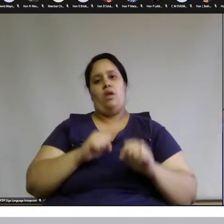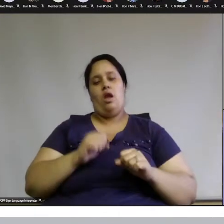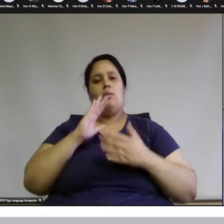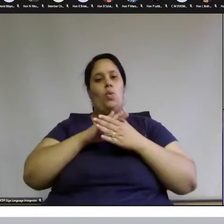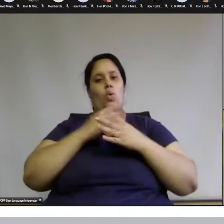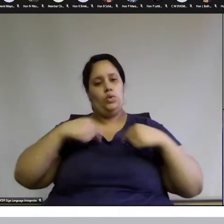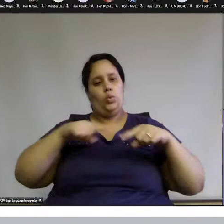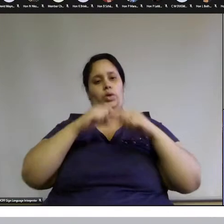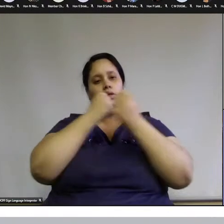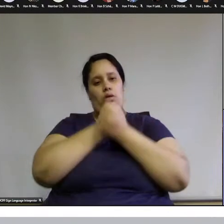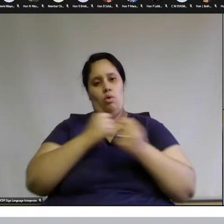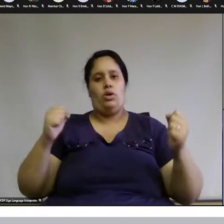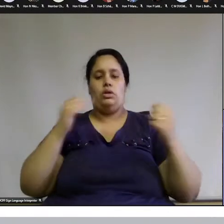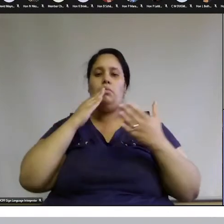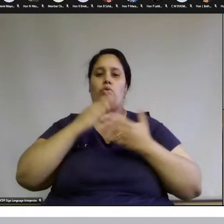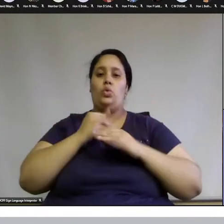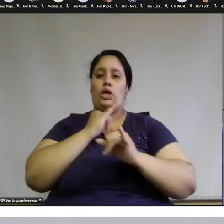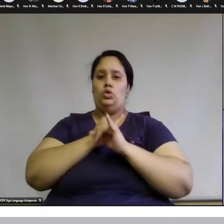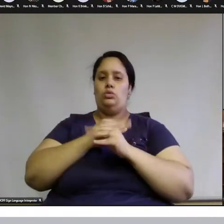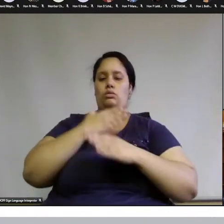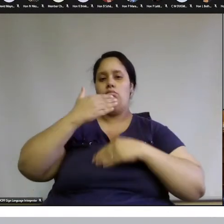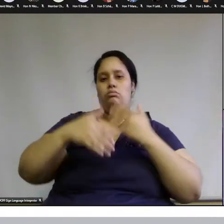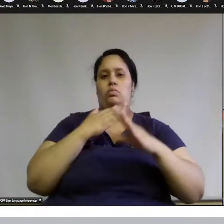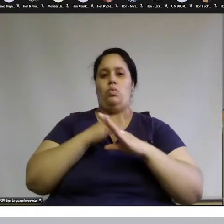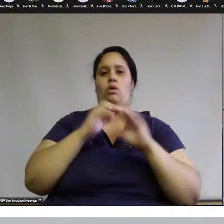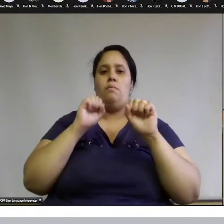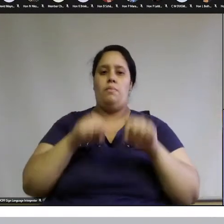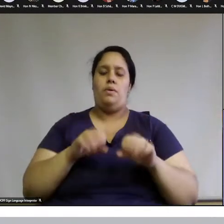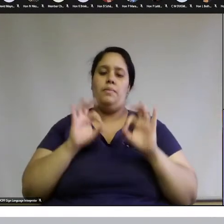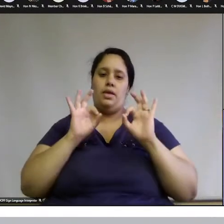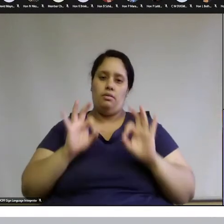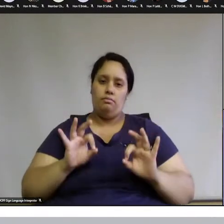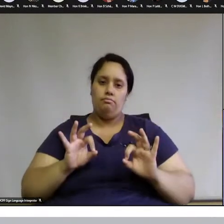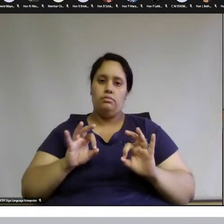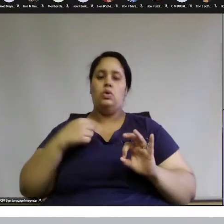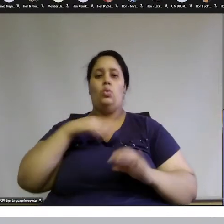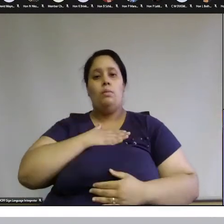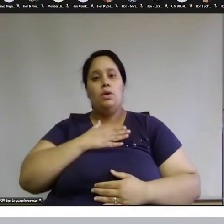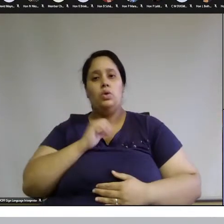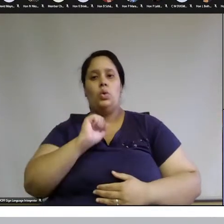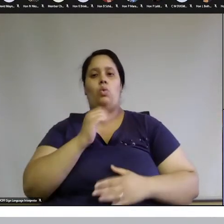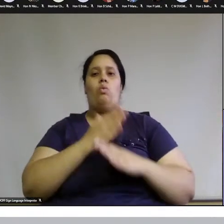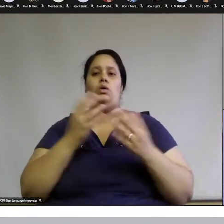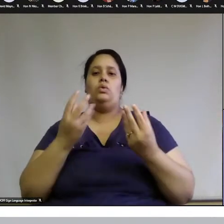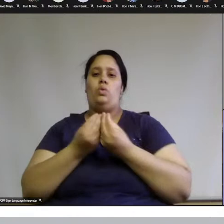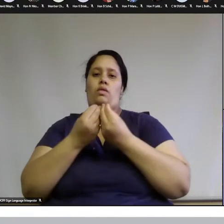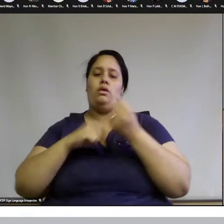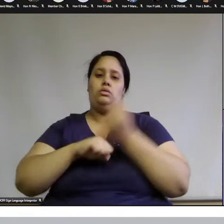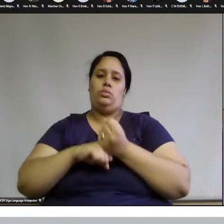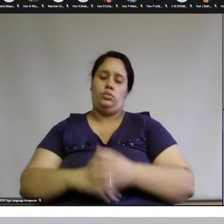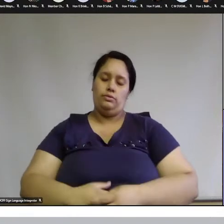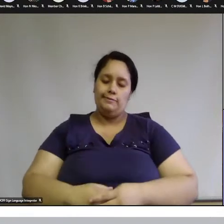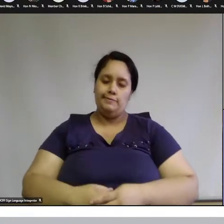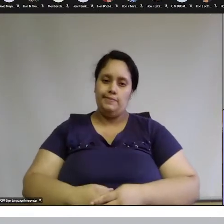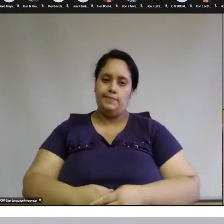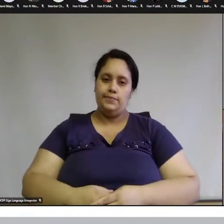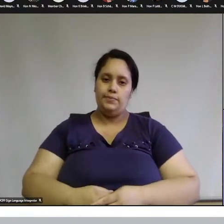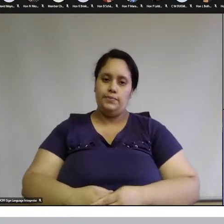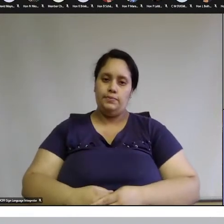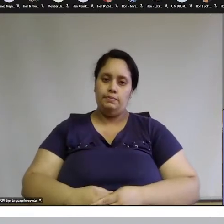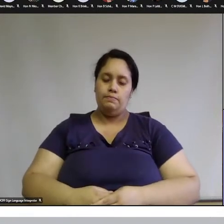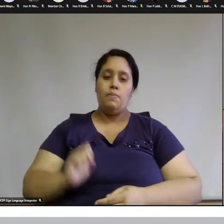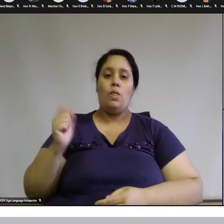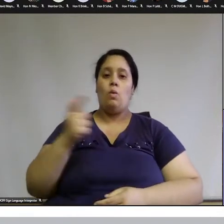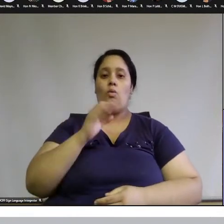democracy and to make this institution work. And for that, we appreciate your cooperation and support. To every